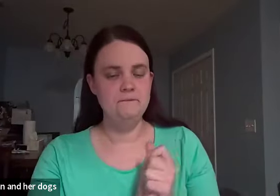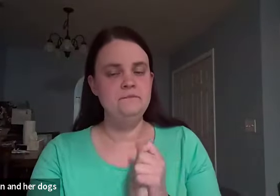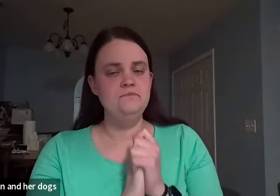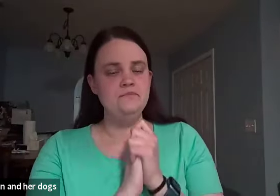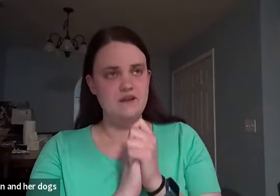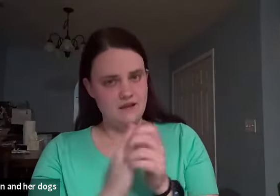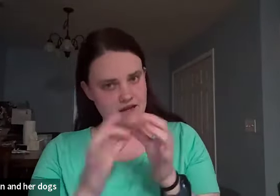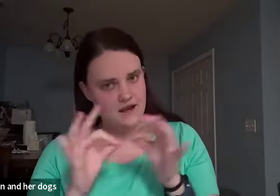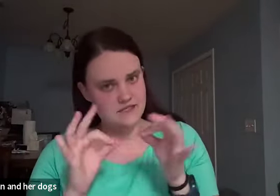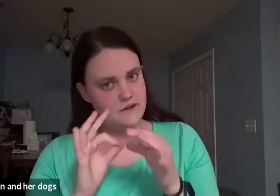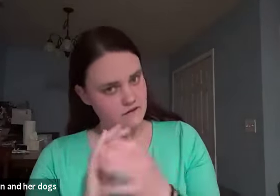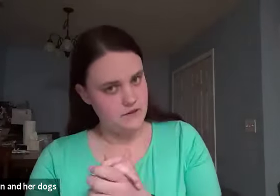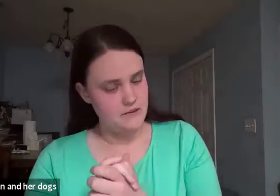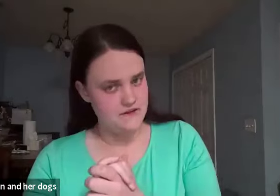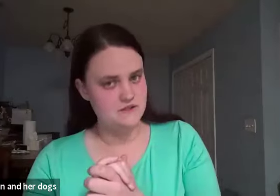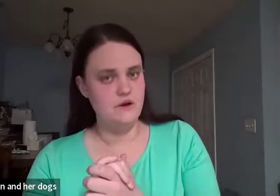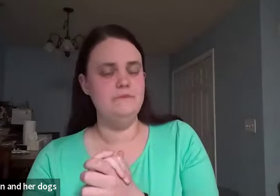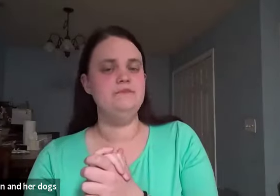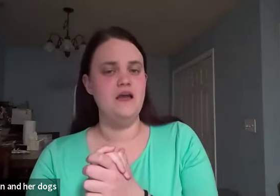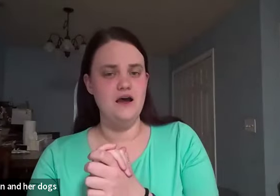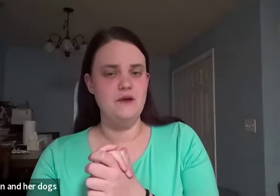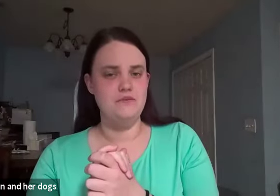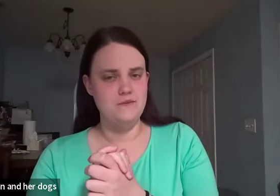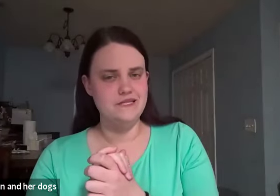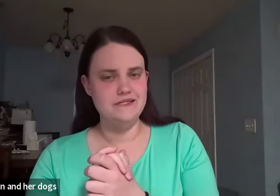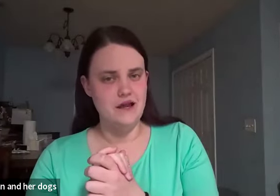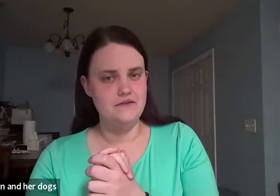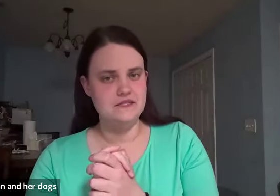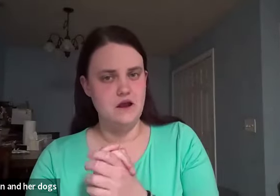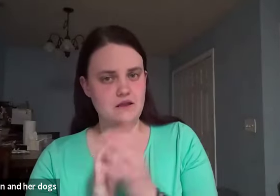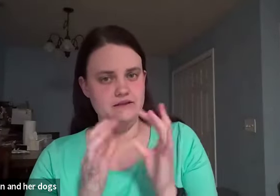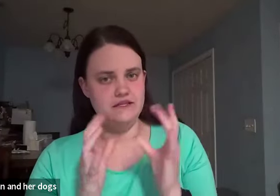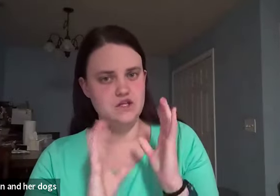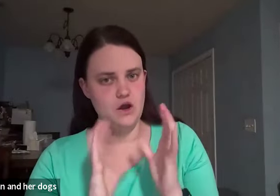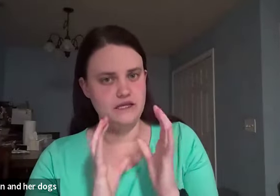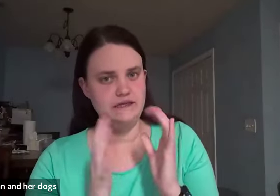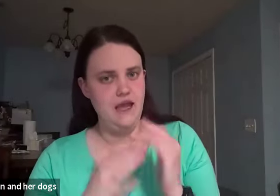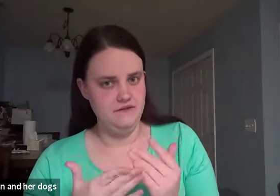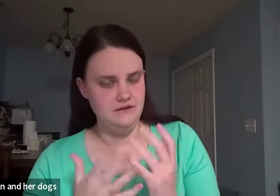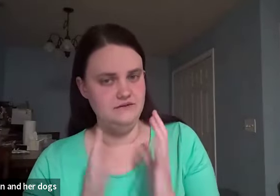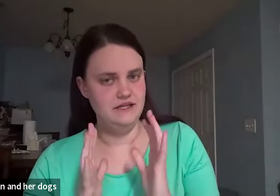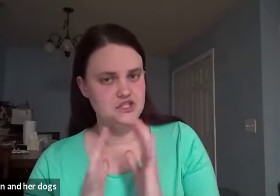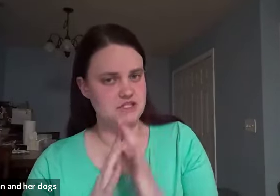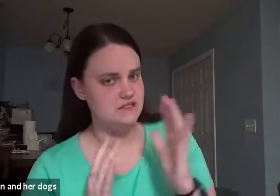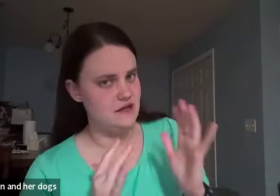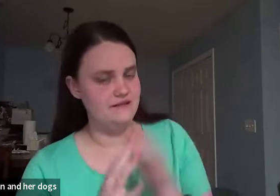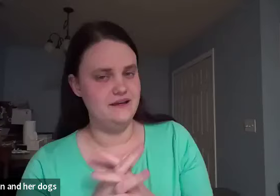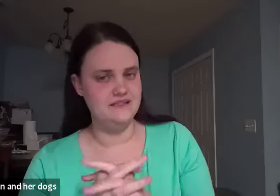Okay. Now again, I got to explain a little bit about this one. I promise it is not this like this talking heavy. It's just tonight, like I